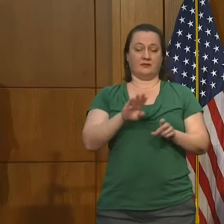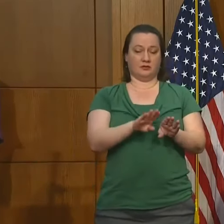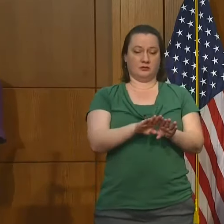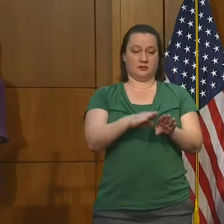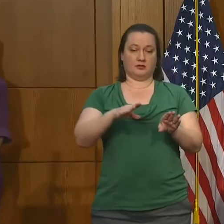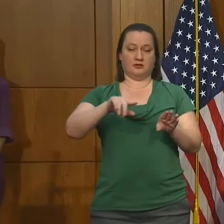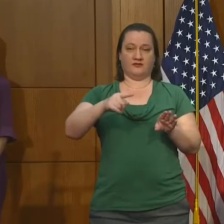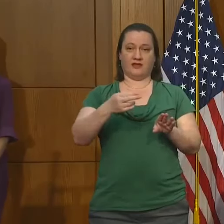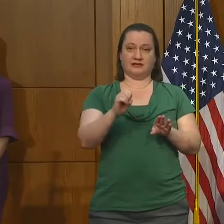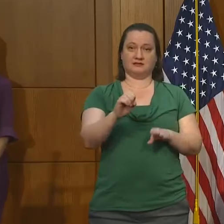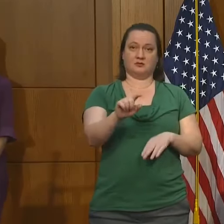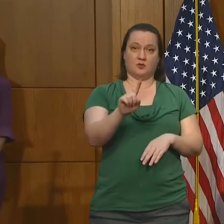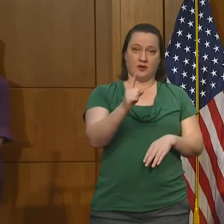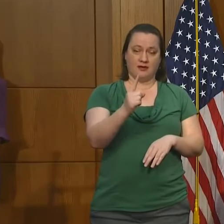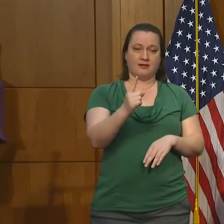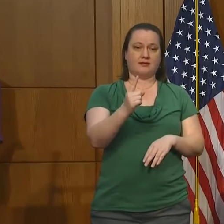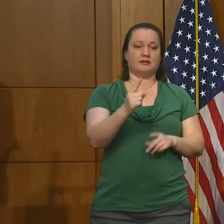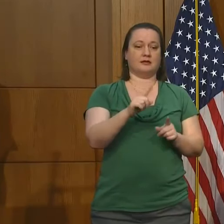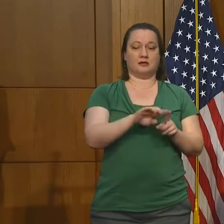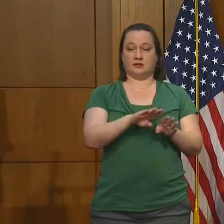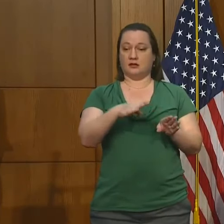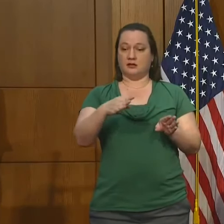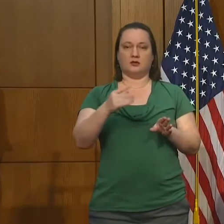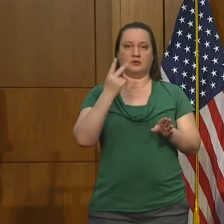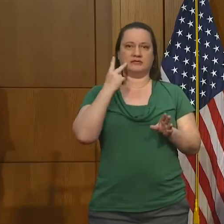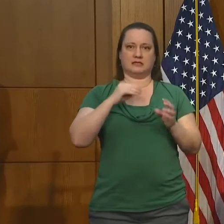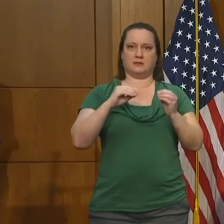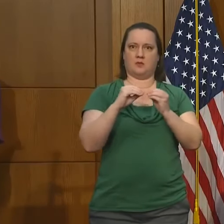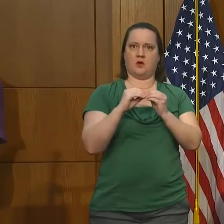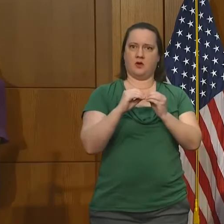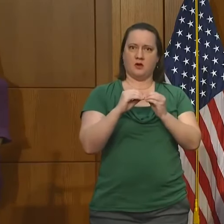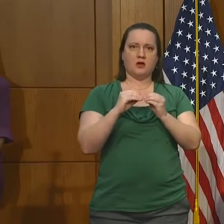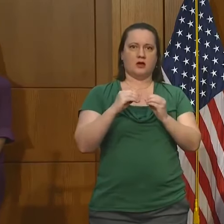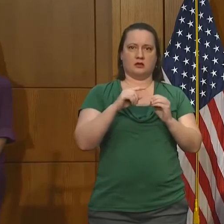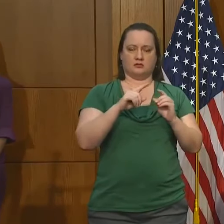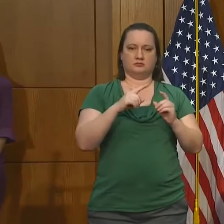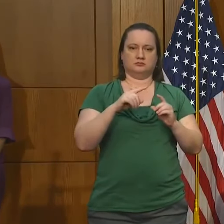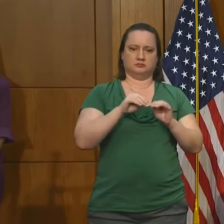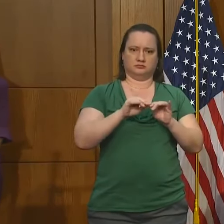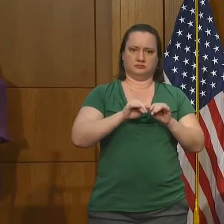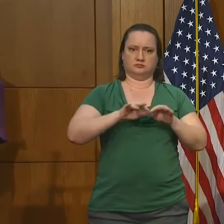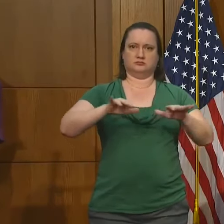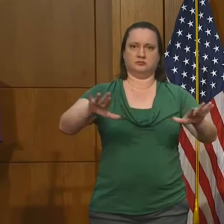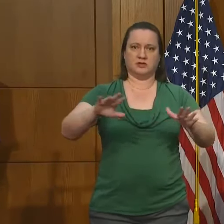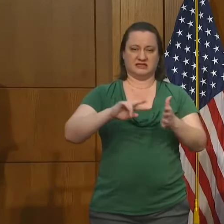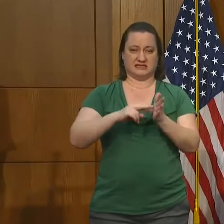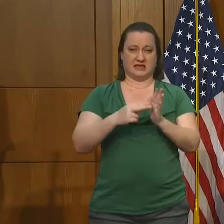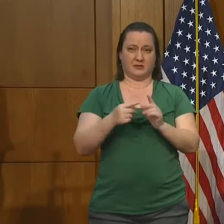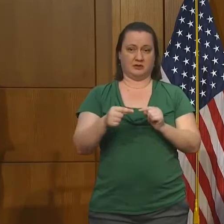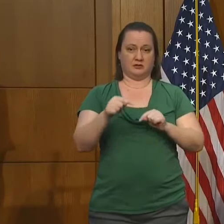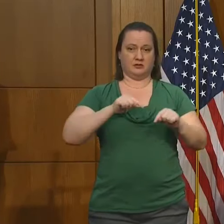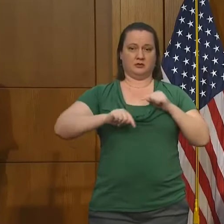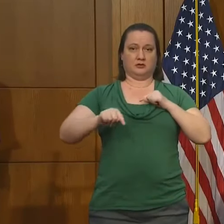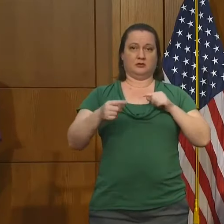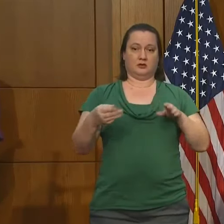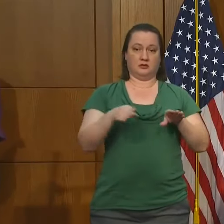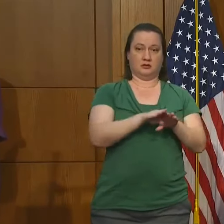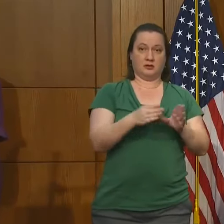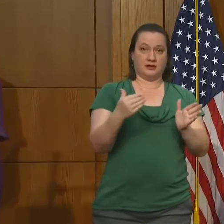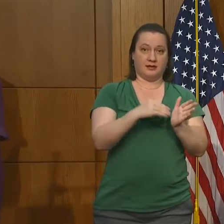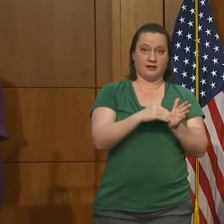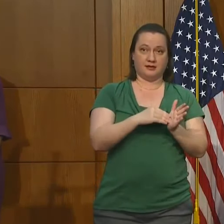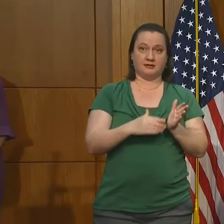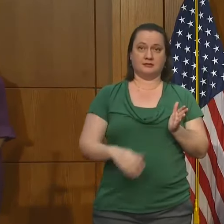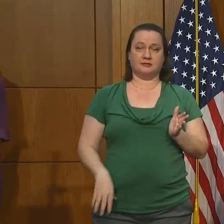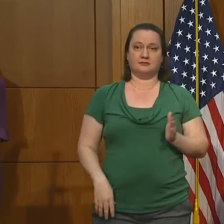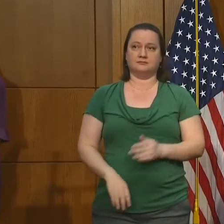we bring back or continue some of the restrictions that were in place prior to moving into phase one? And the answer